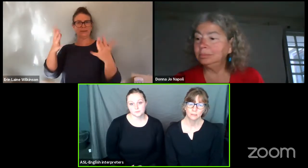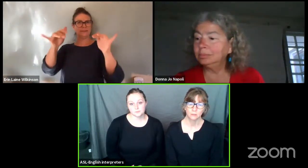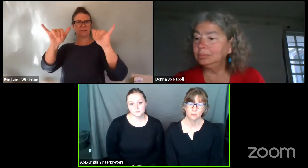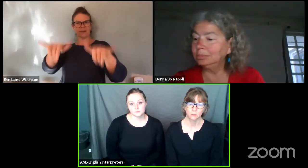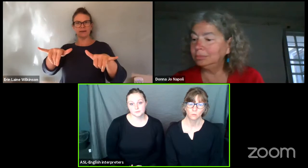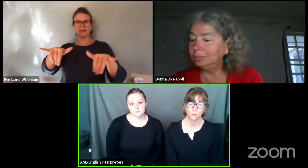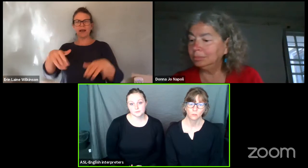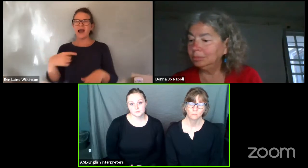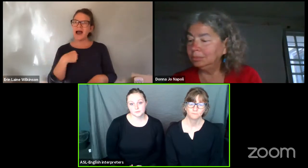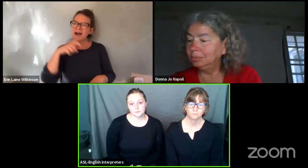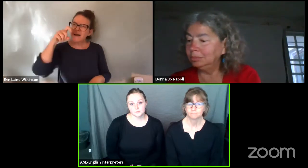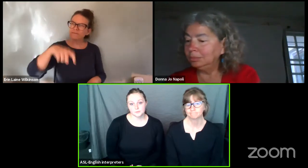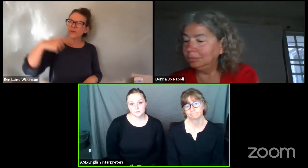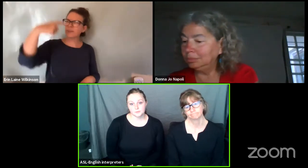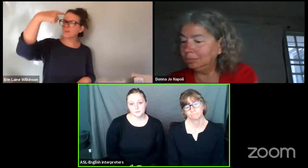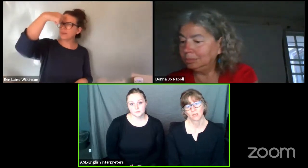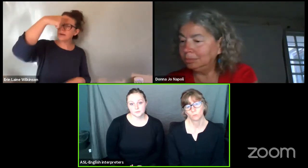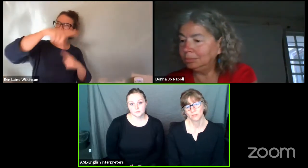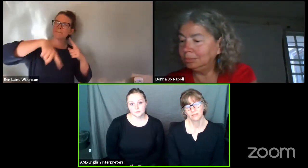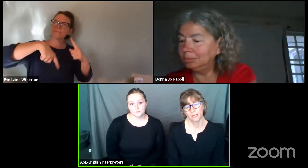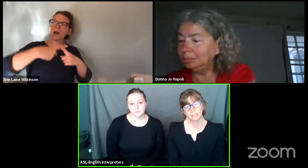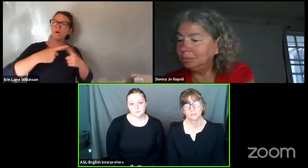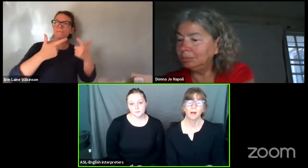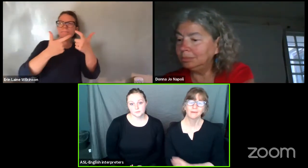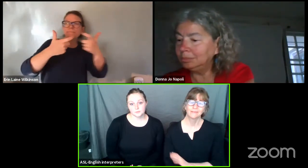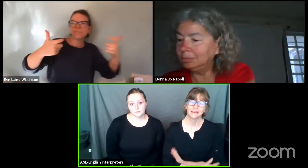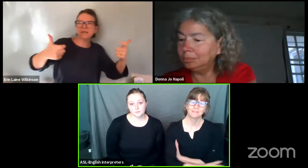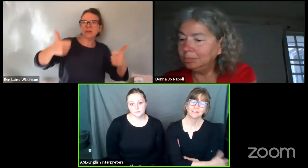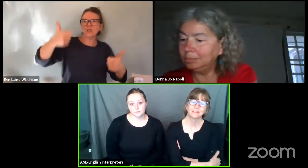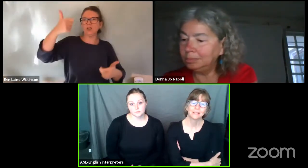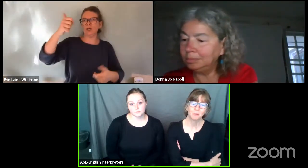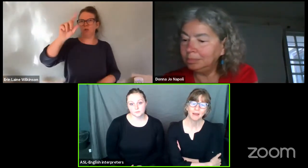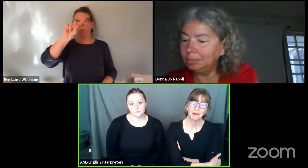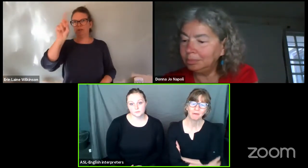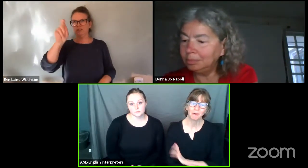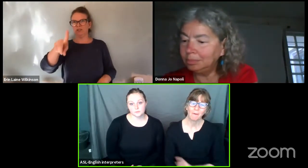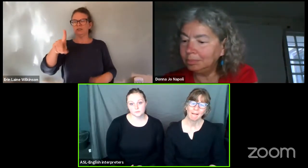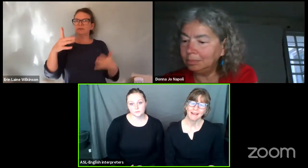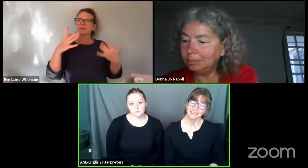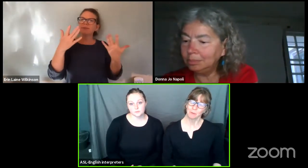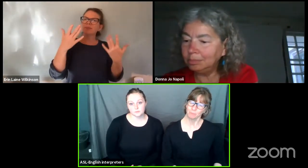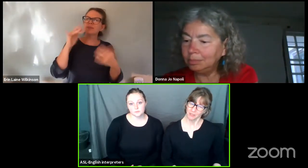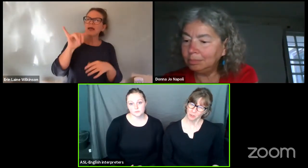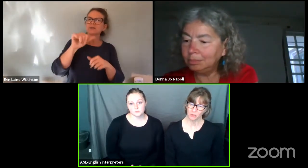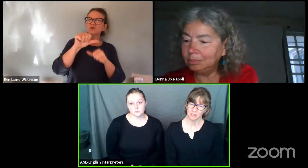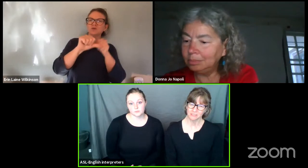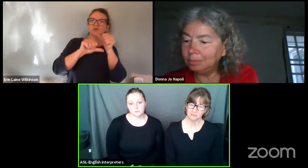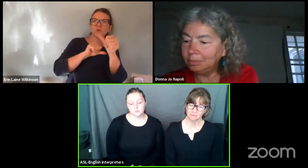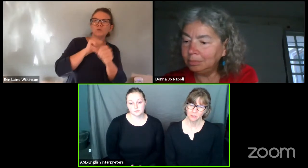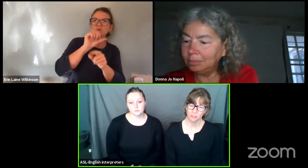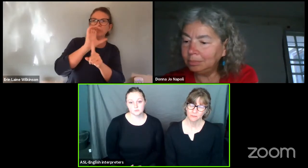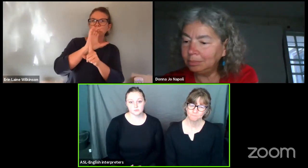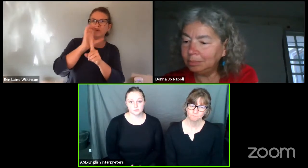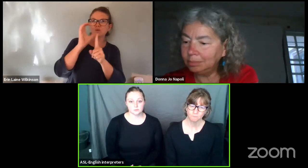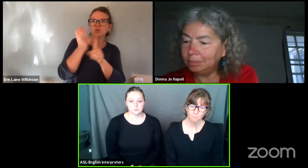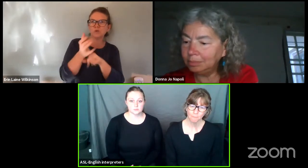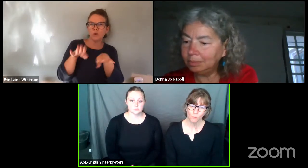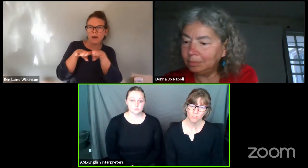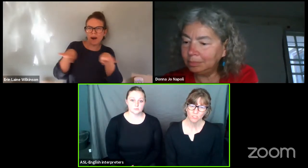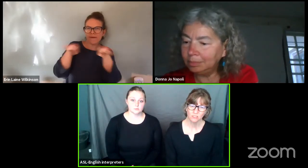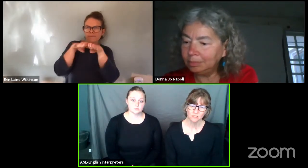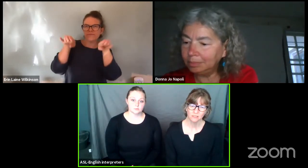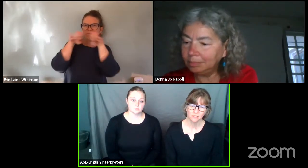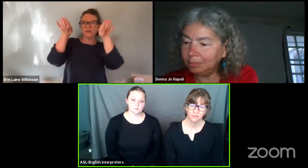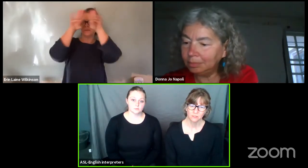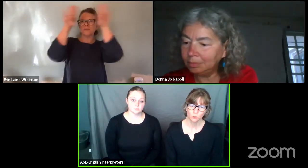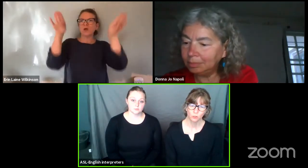New Mexico. And what that is, well, I would have to think about, I think, a bigger question first,